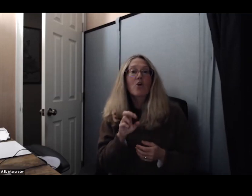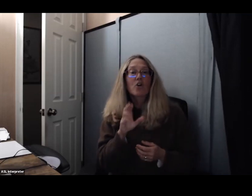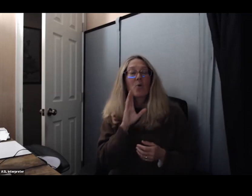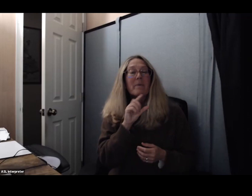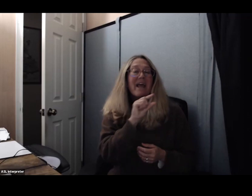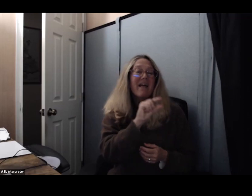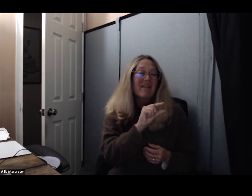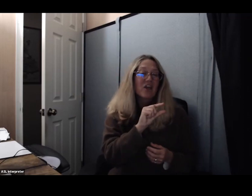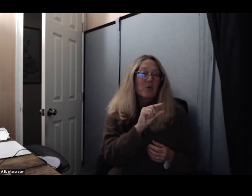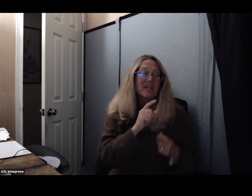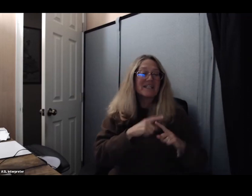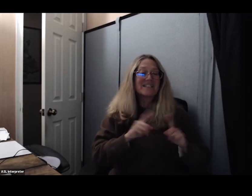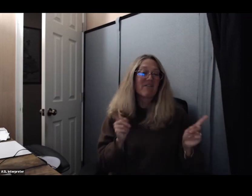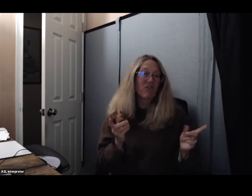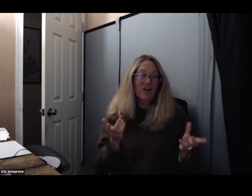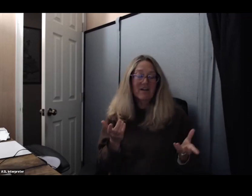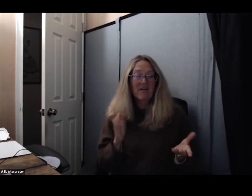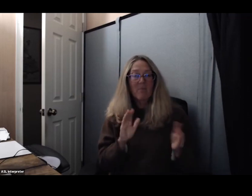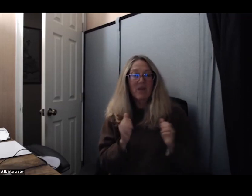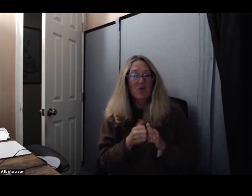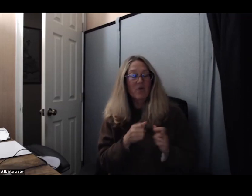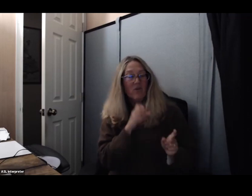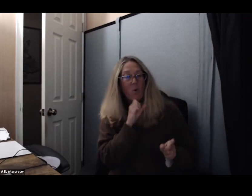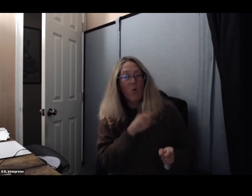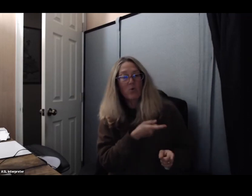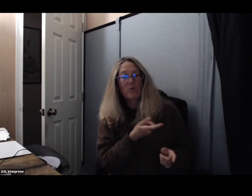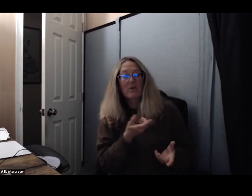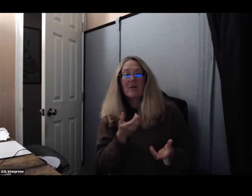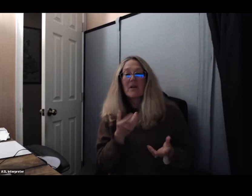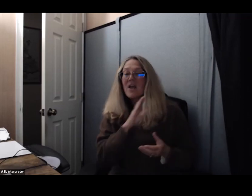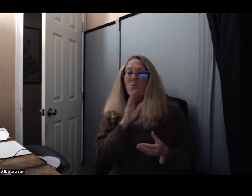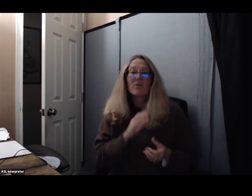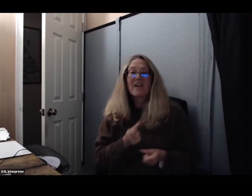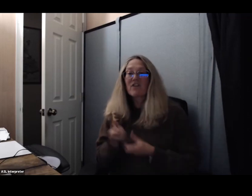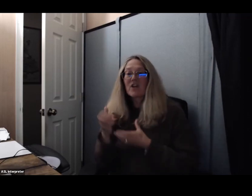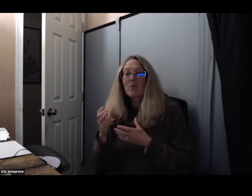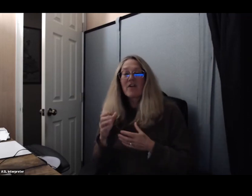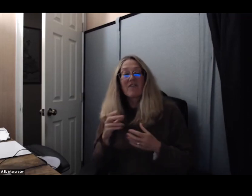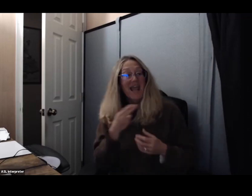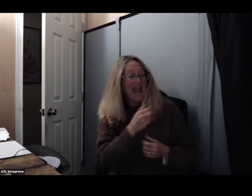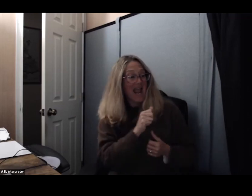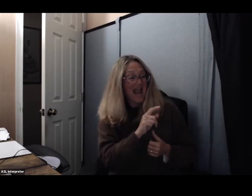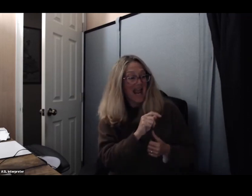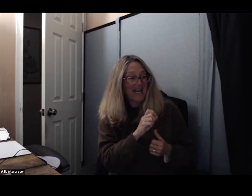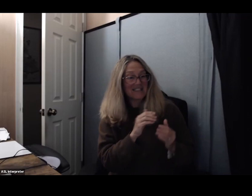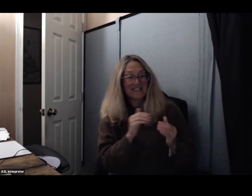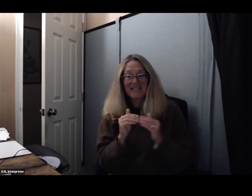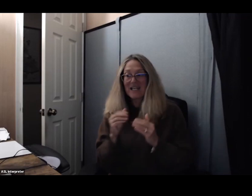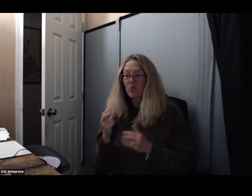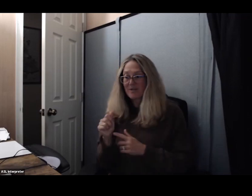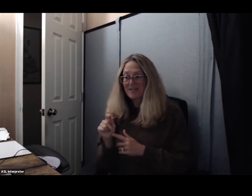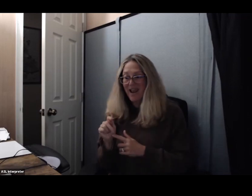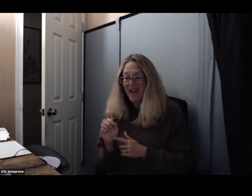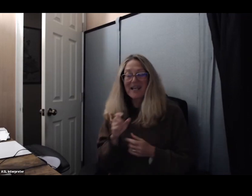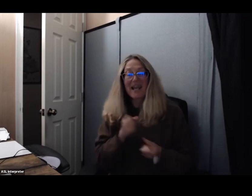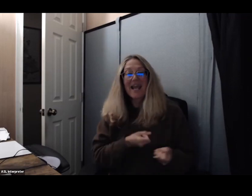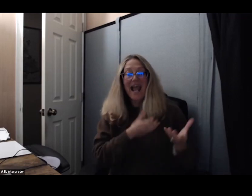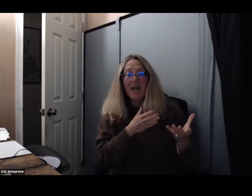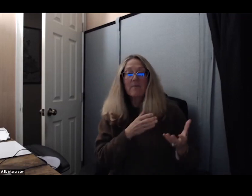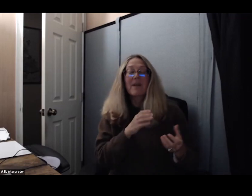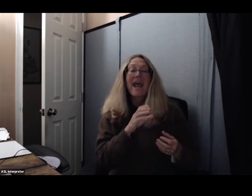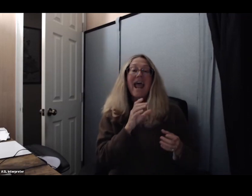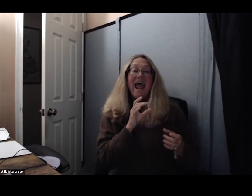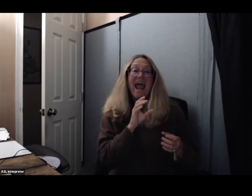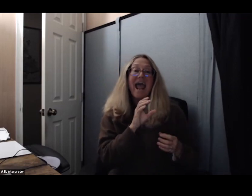duplicate of the old order, because we never get rid of an enemy by meeting hate with hate. We get rid of an enemy by getting rid of